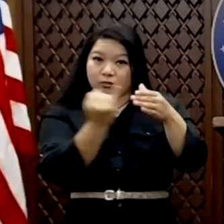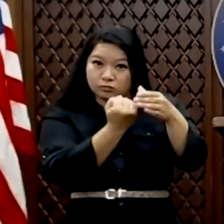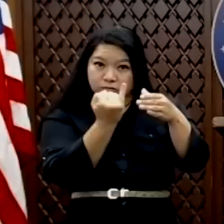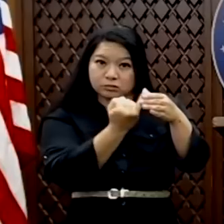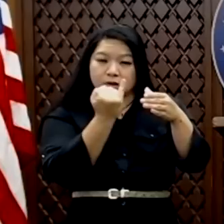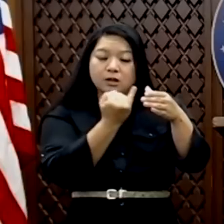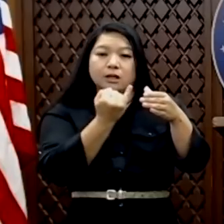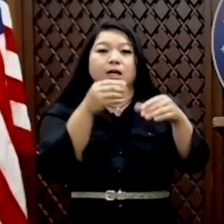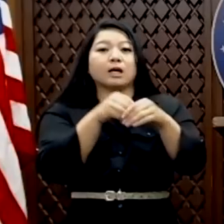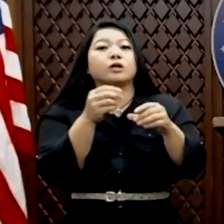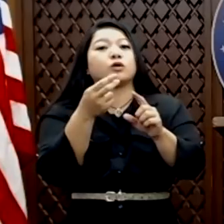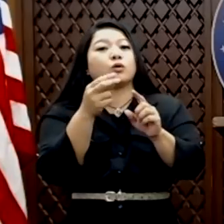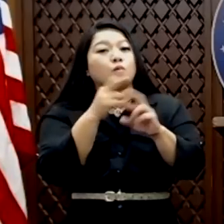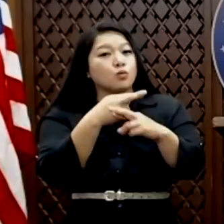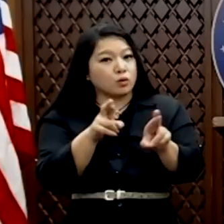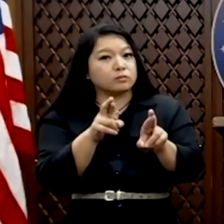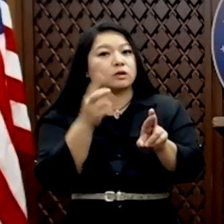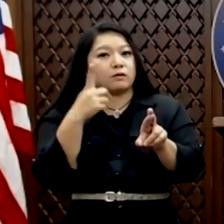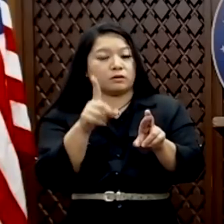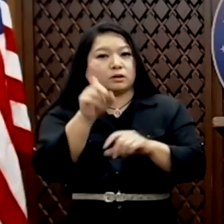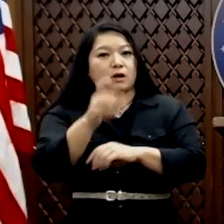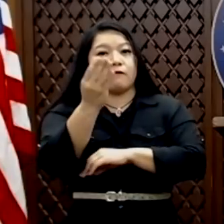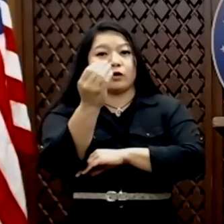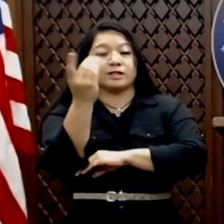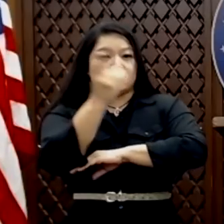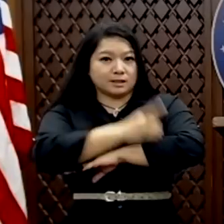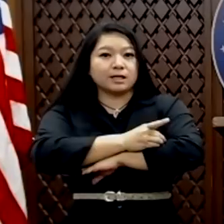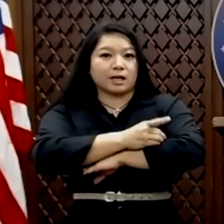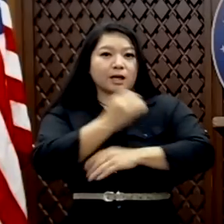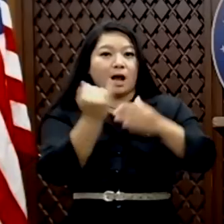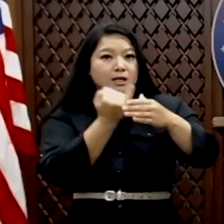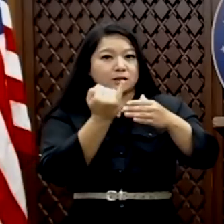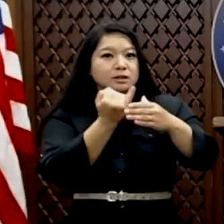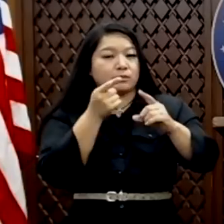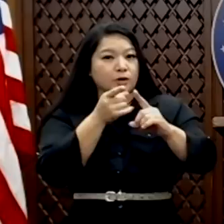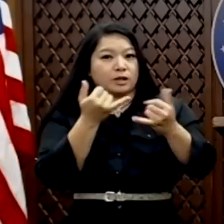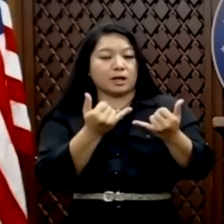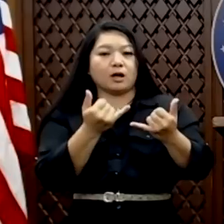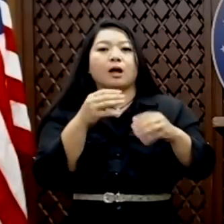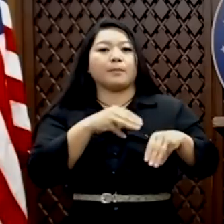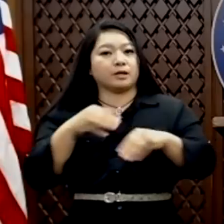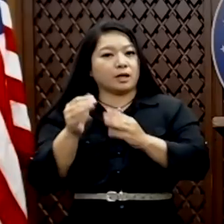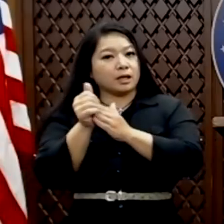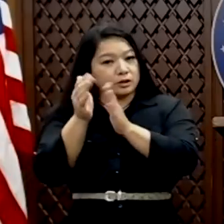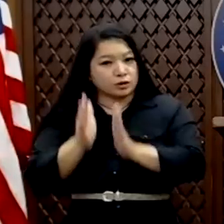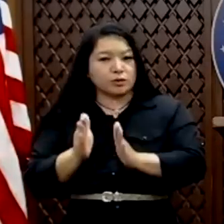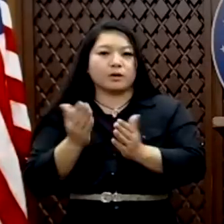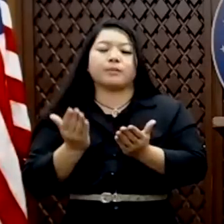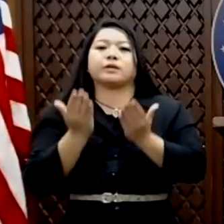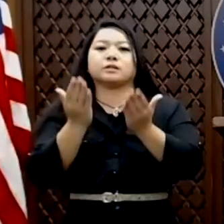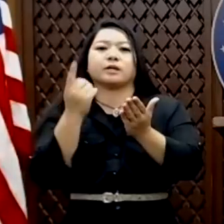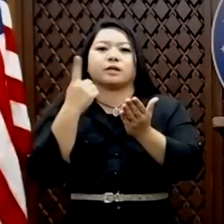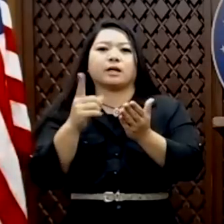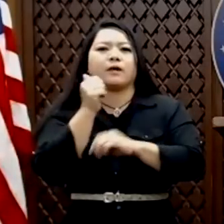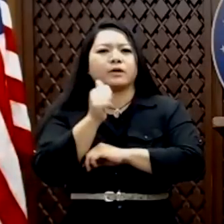their assigned rooms for the duration of the mandatory 14-day quarantine period. Military leadership will be present throughout the lodging to ensure